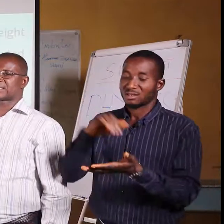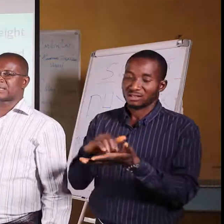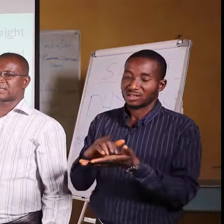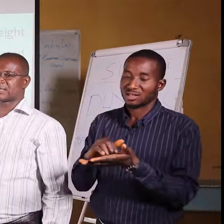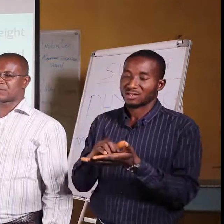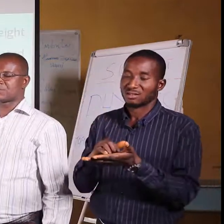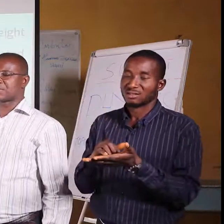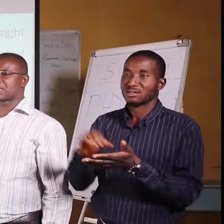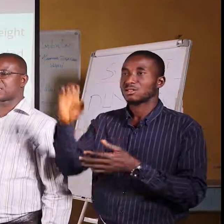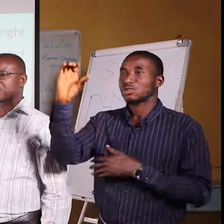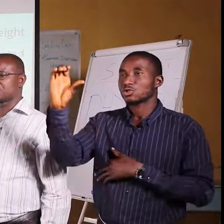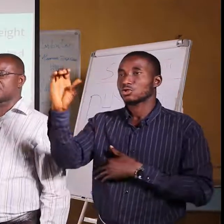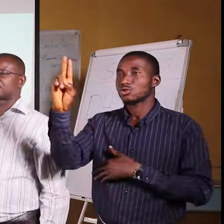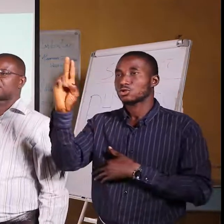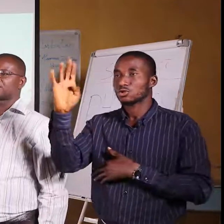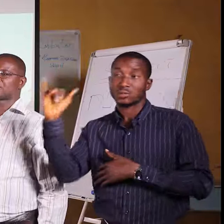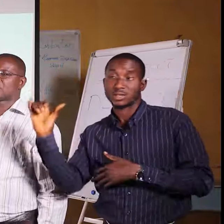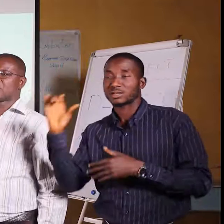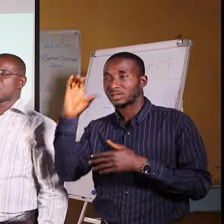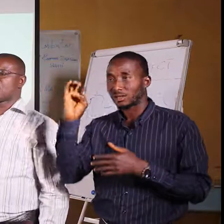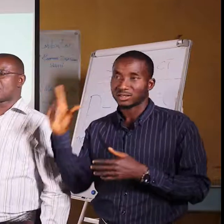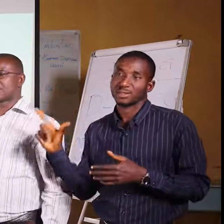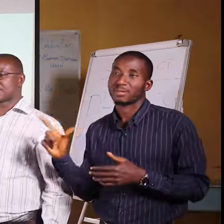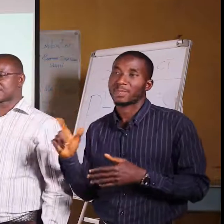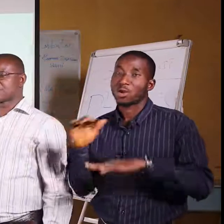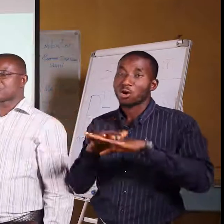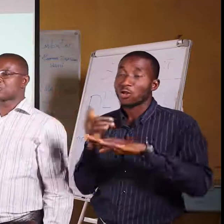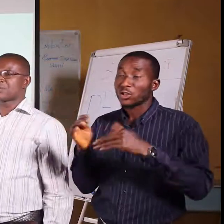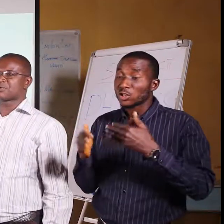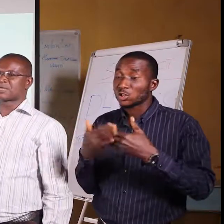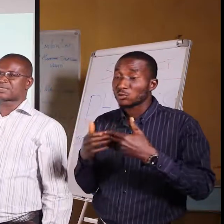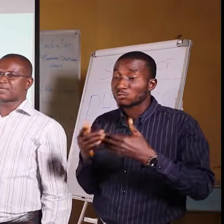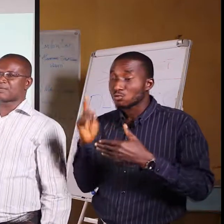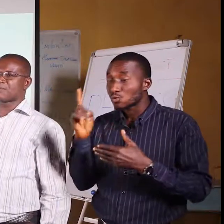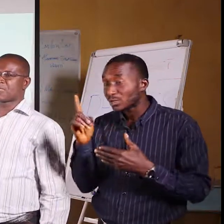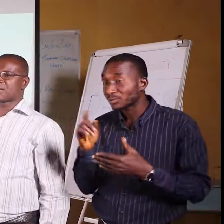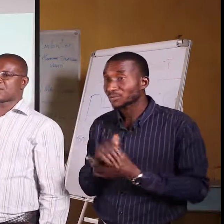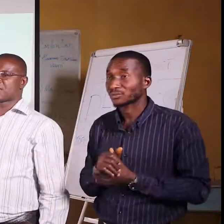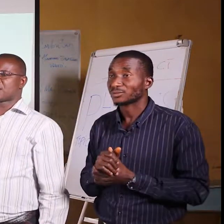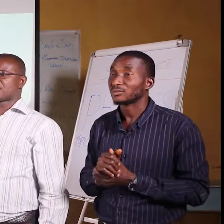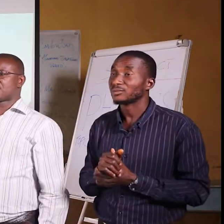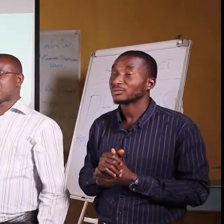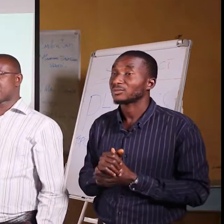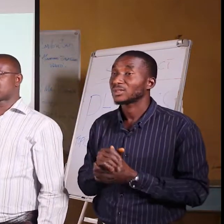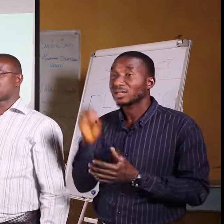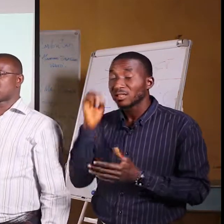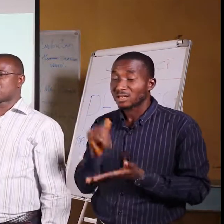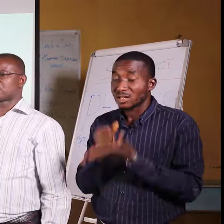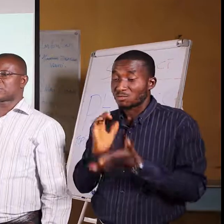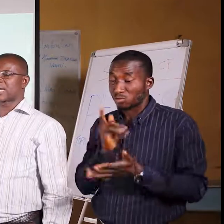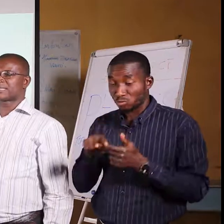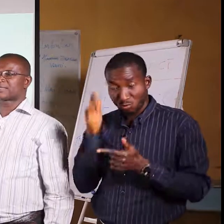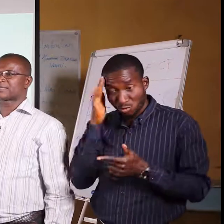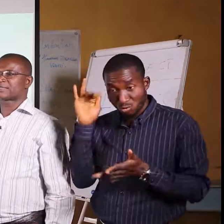face-centered cubic unit cell. On the simple cubic unit cell, he helped us to